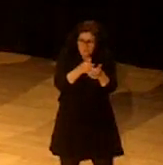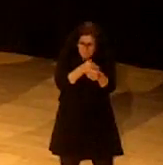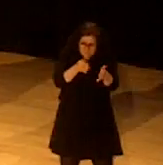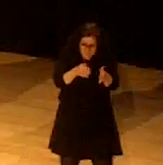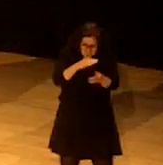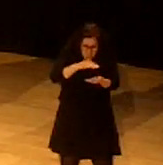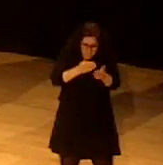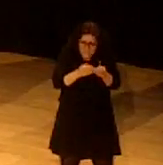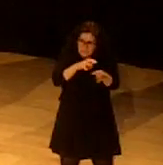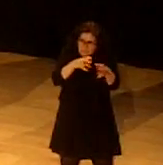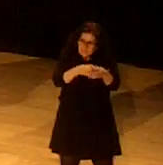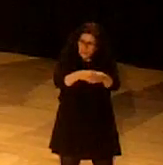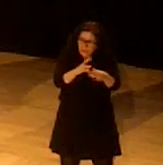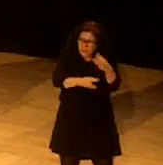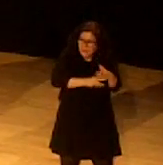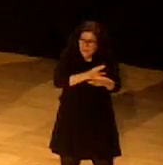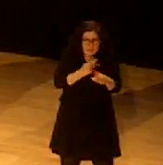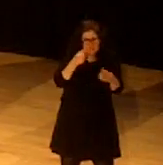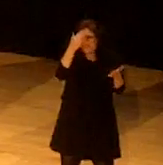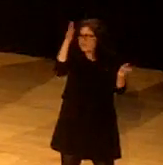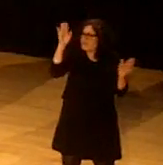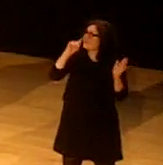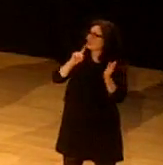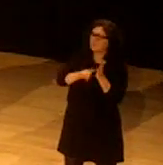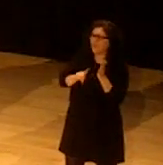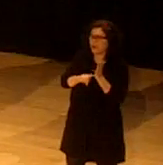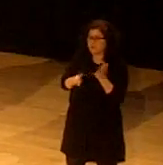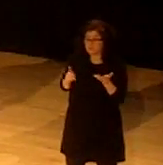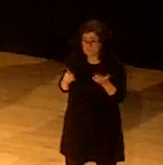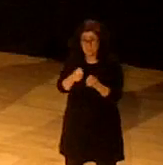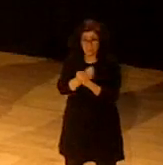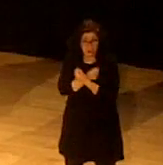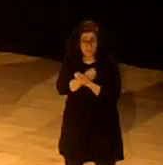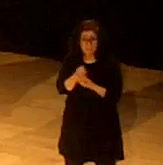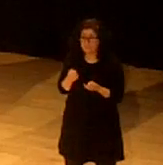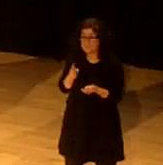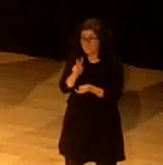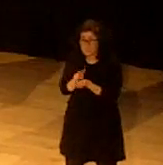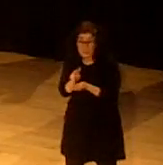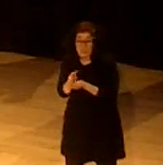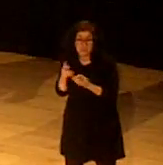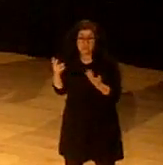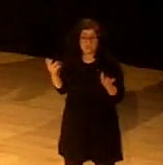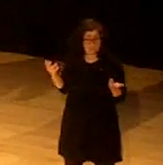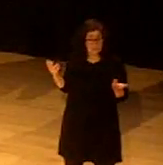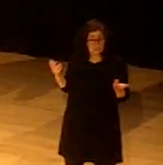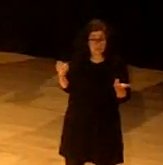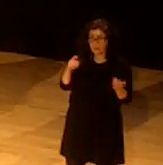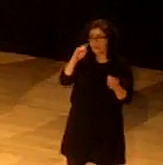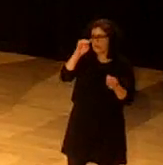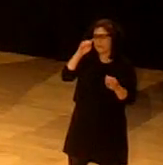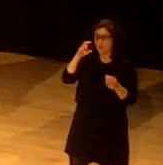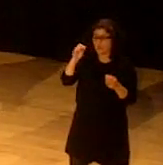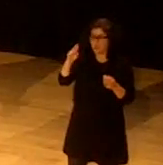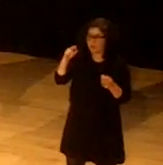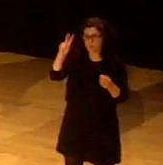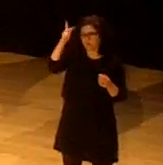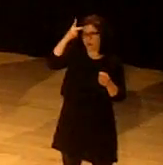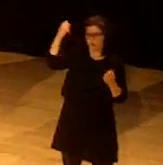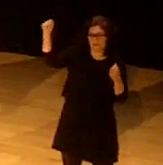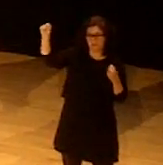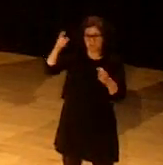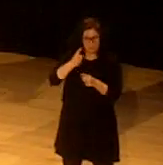we're exploring in the film. If that thing is called love, if it's called intimacy, if it's called sexuality, if it's called anarchy, it doesn't